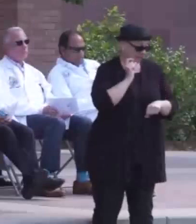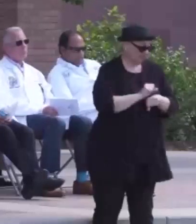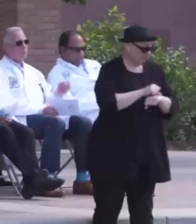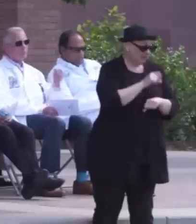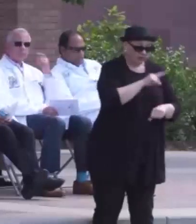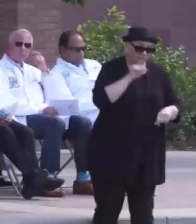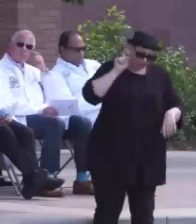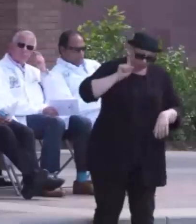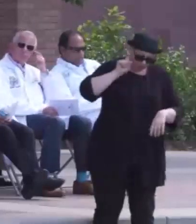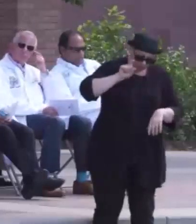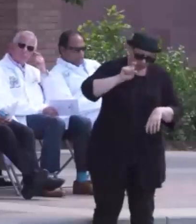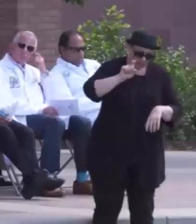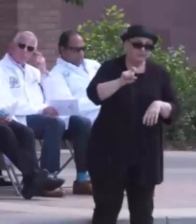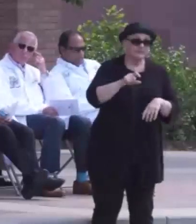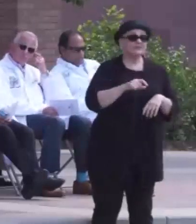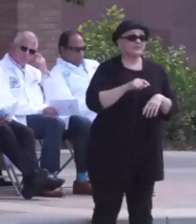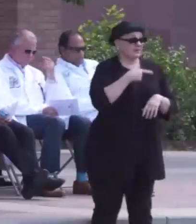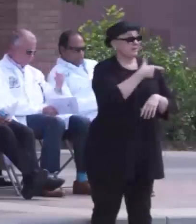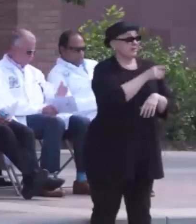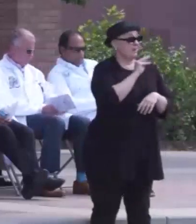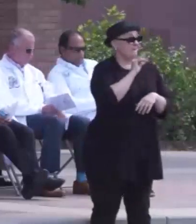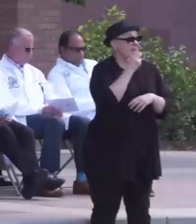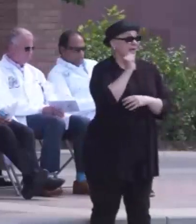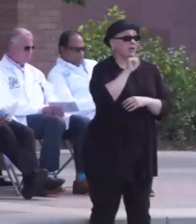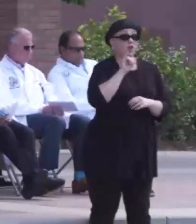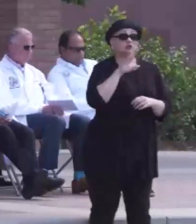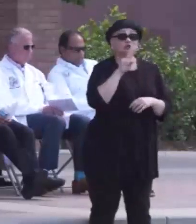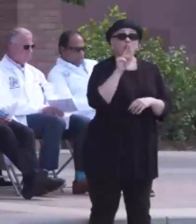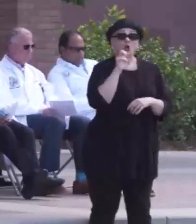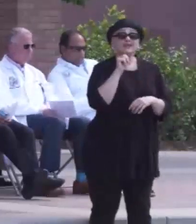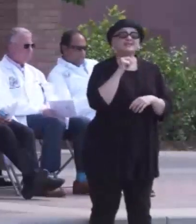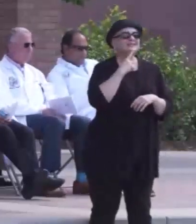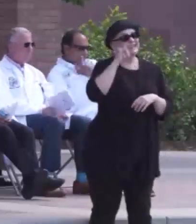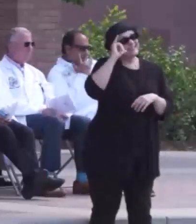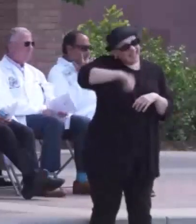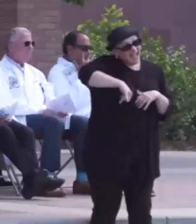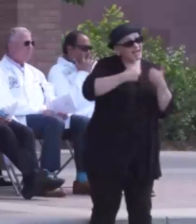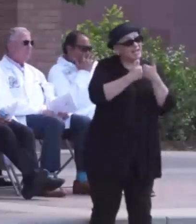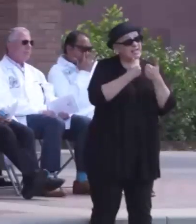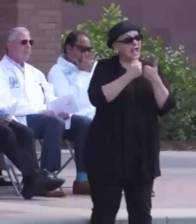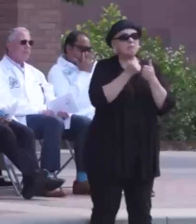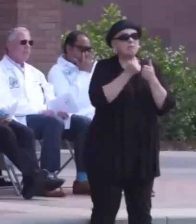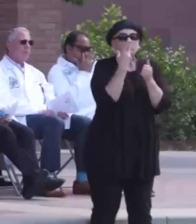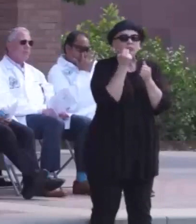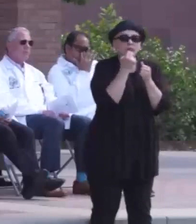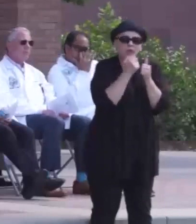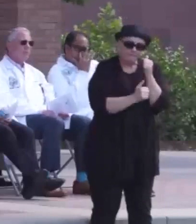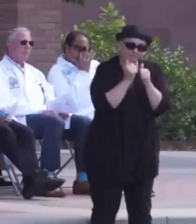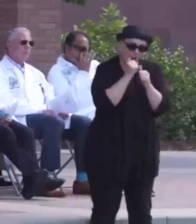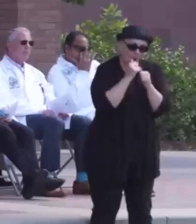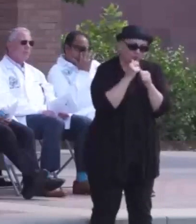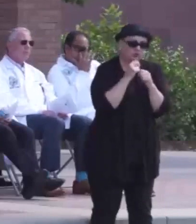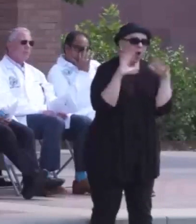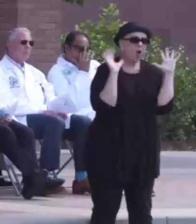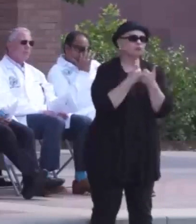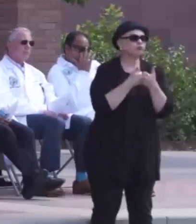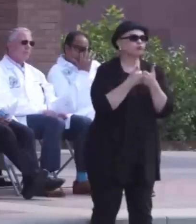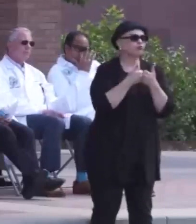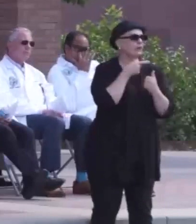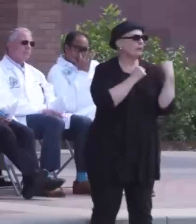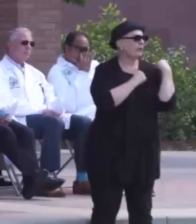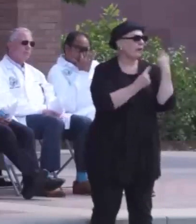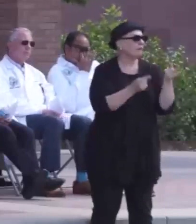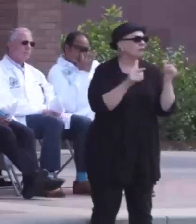Jordan subsequently has said that game was physically the most demanding thing he had ever done. And Pippen